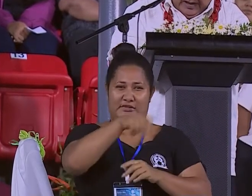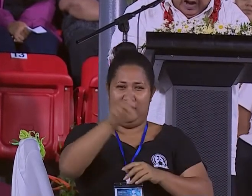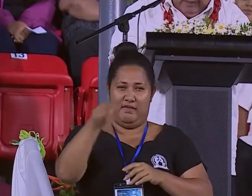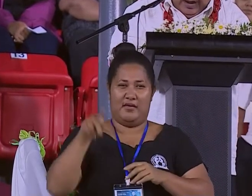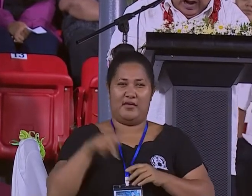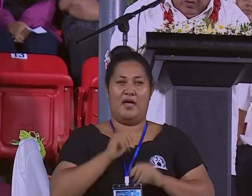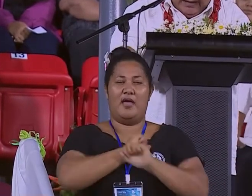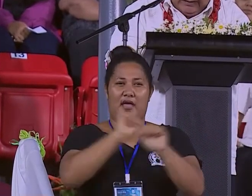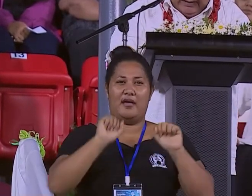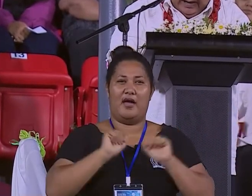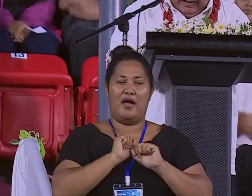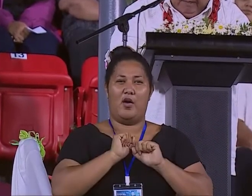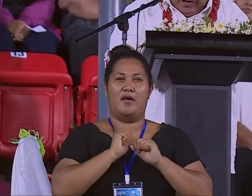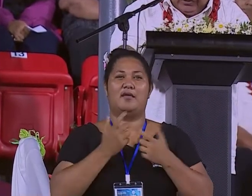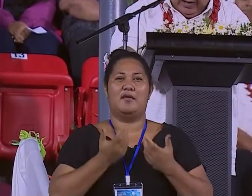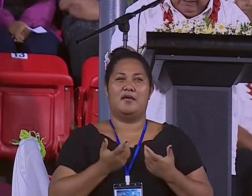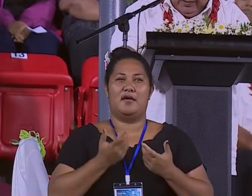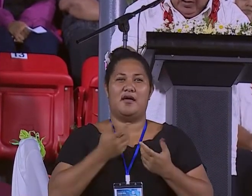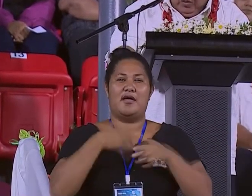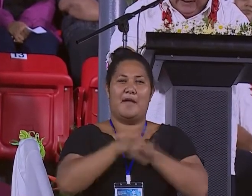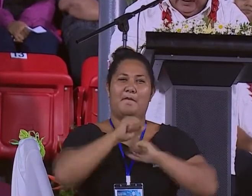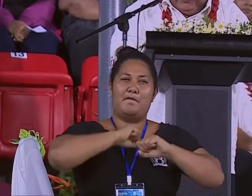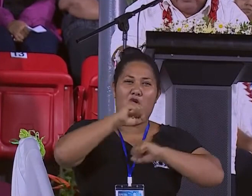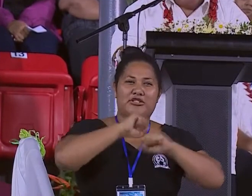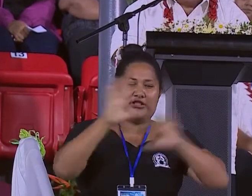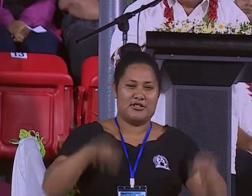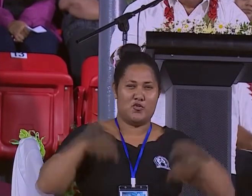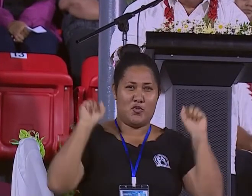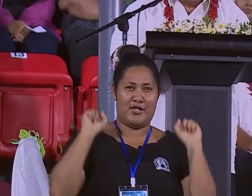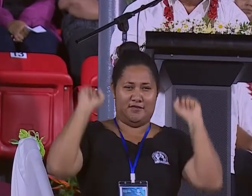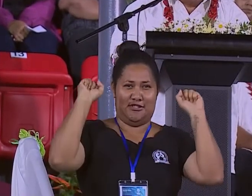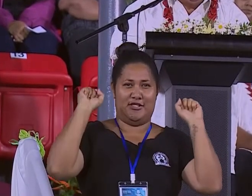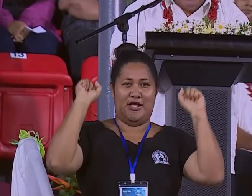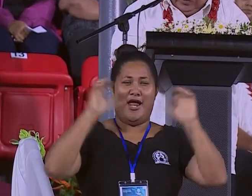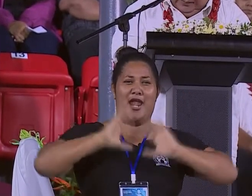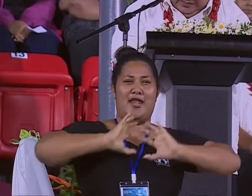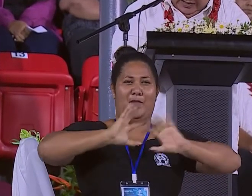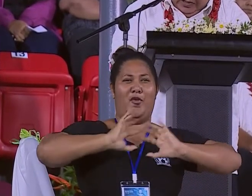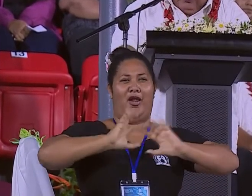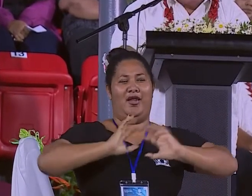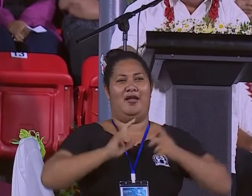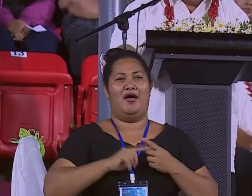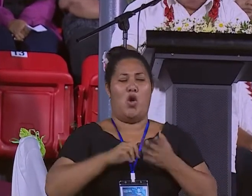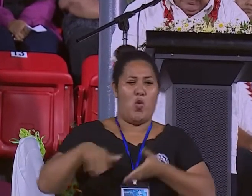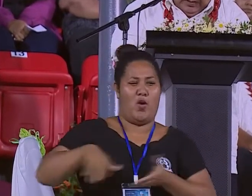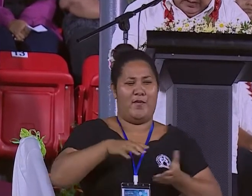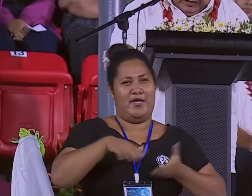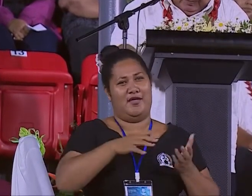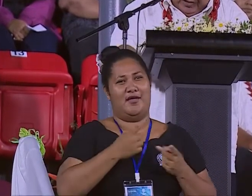the Pacific, and our prowess in boxing, weightlifting,